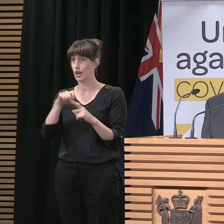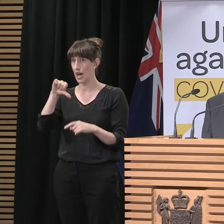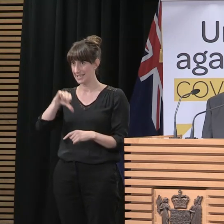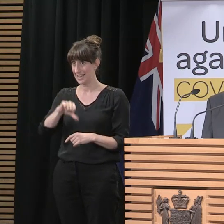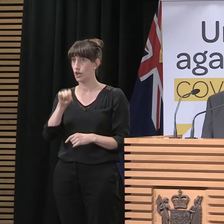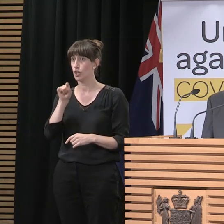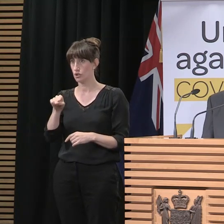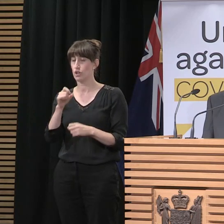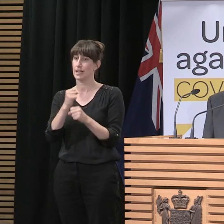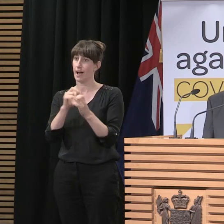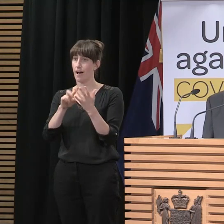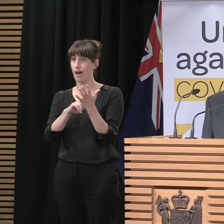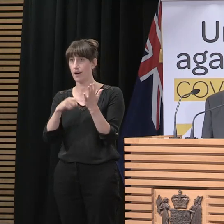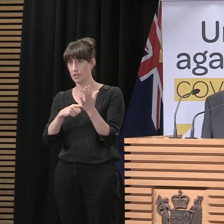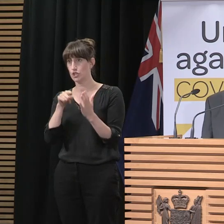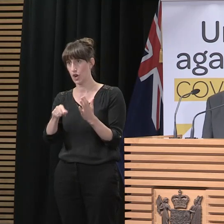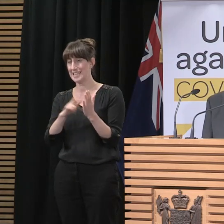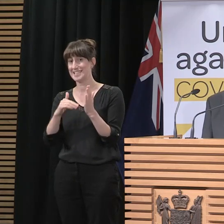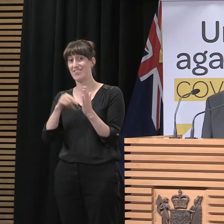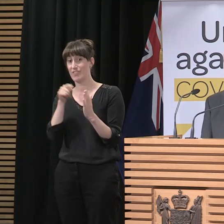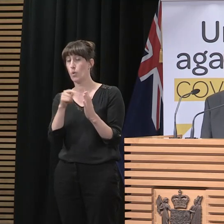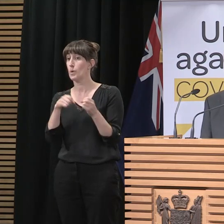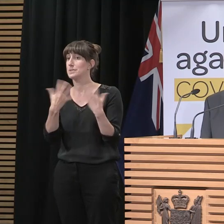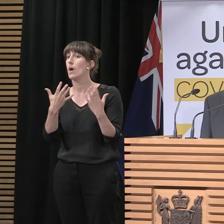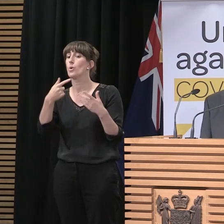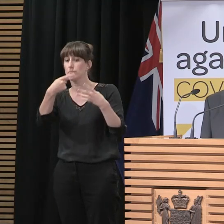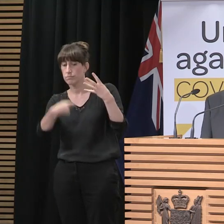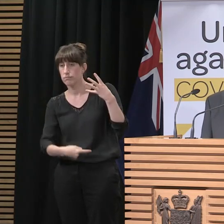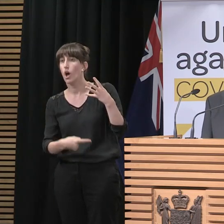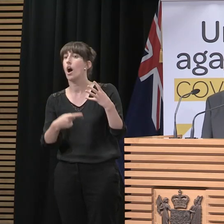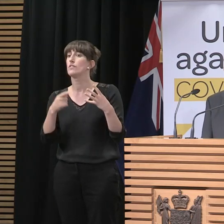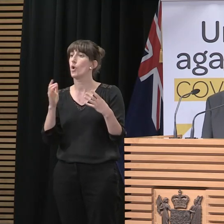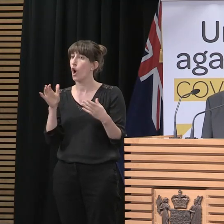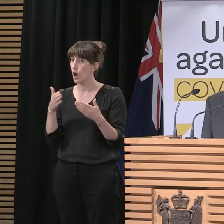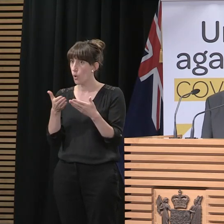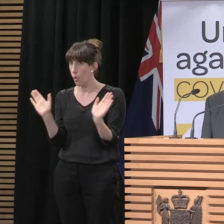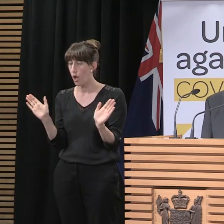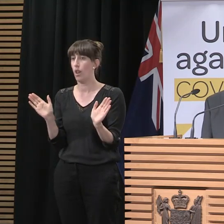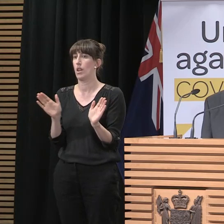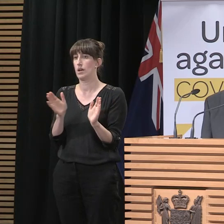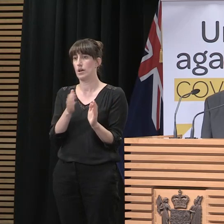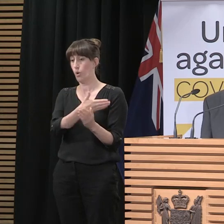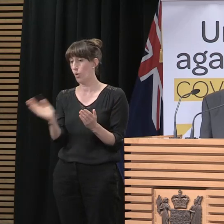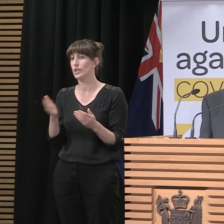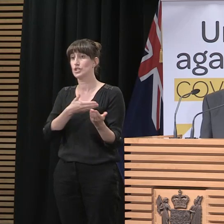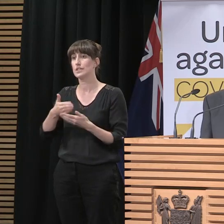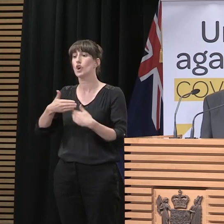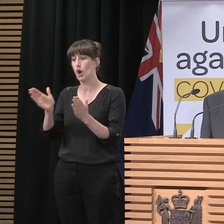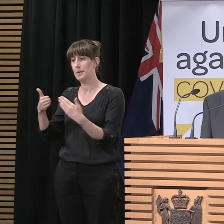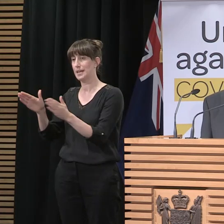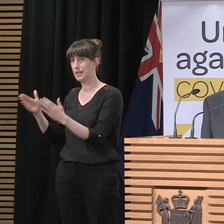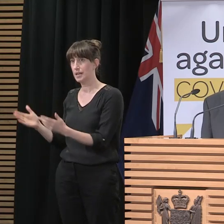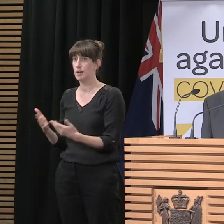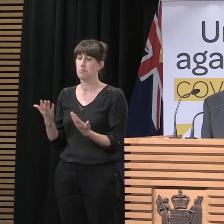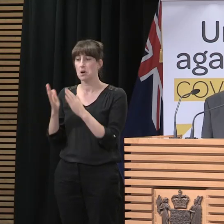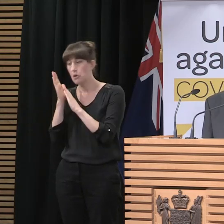covid19.gov.nz. We have allocated lead government agencies for each of those sectors who are working with those sectors, whether that is accommodation, whether that's